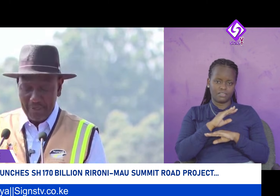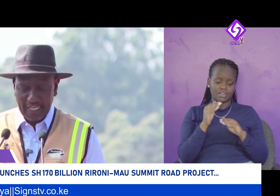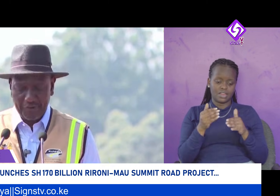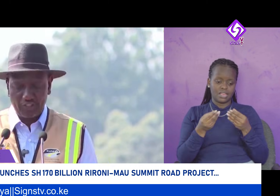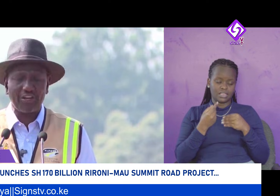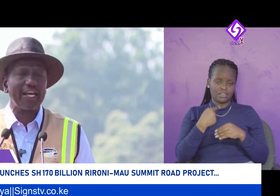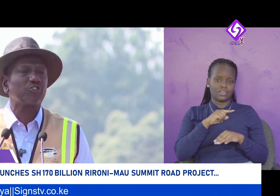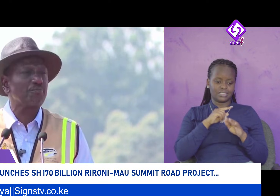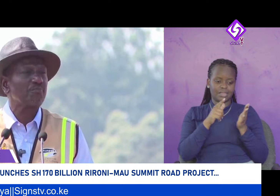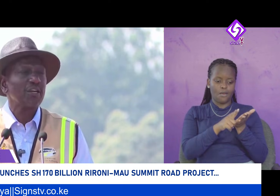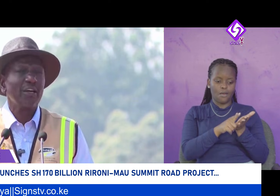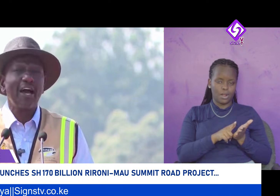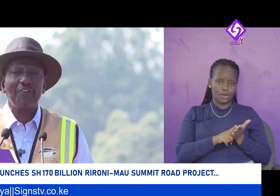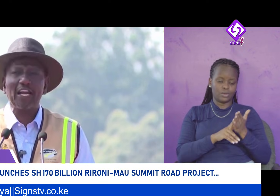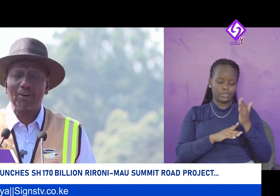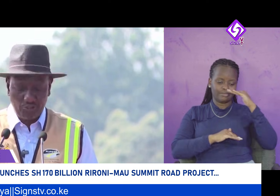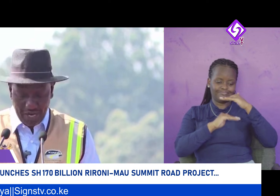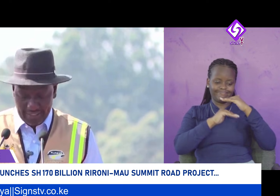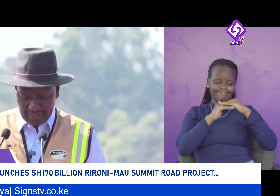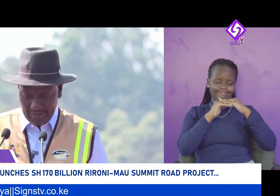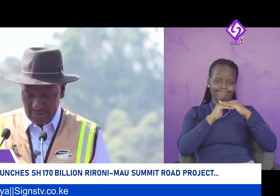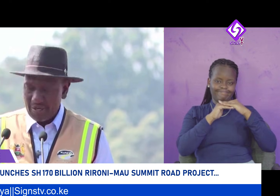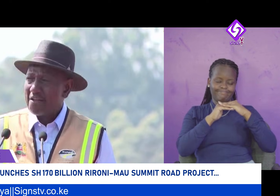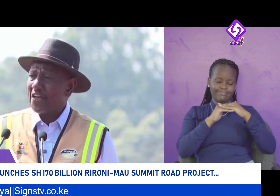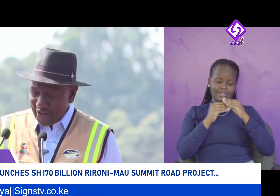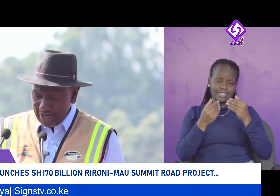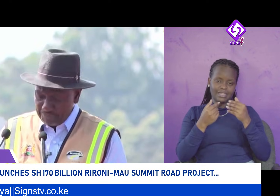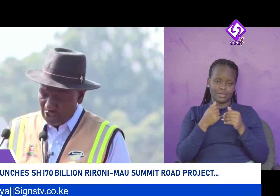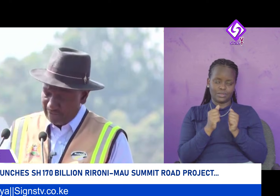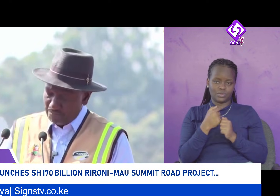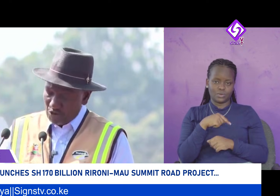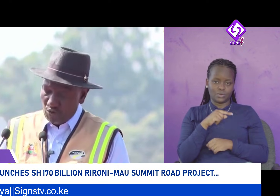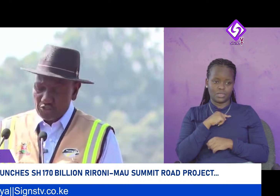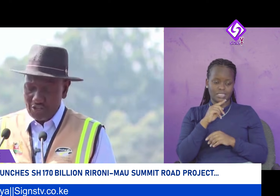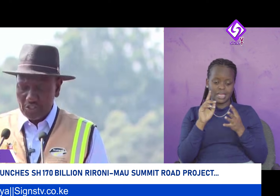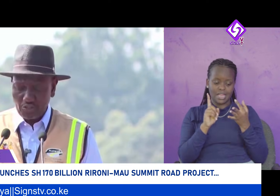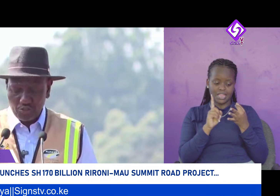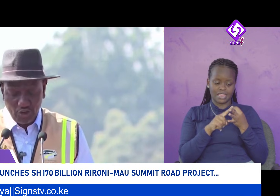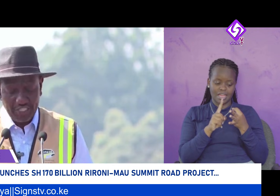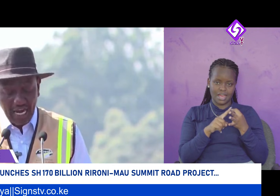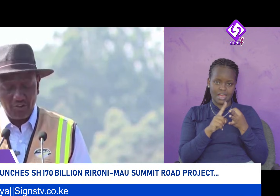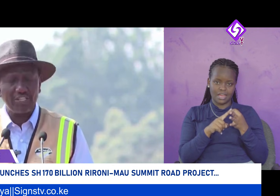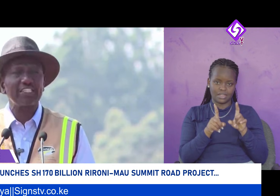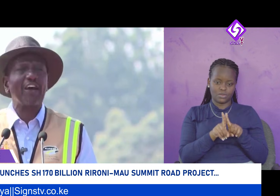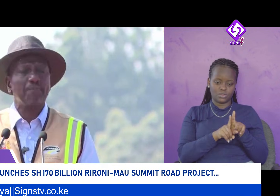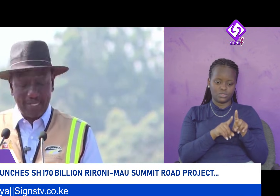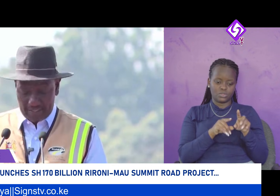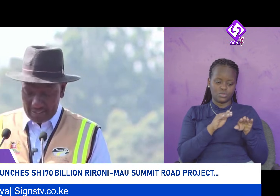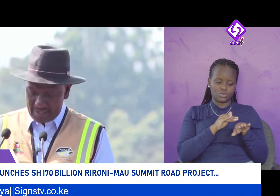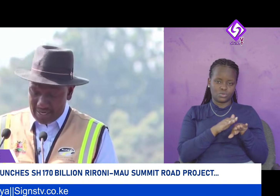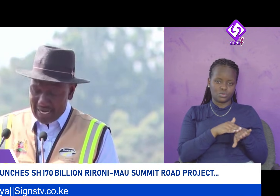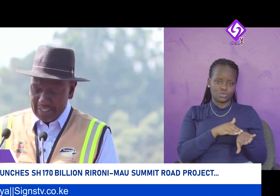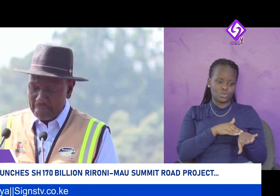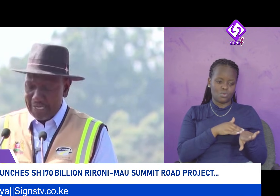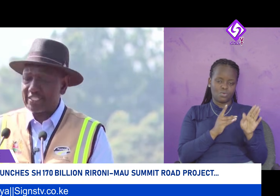and the limited fiscal headroom available to us. The third option was also to slow down on